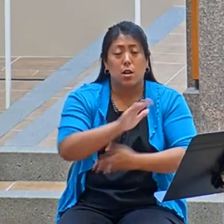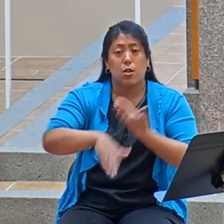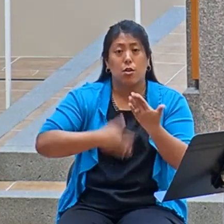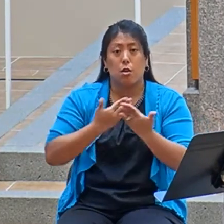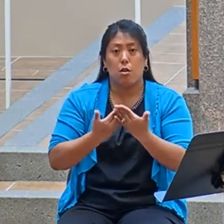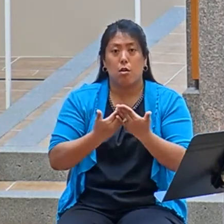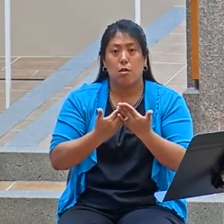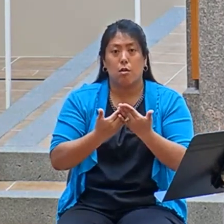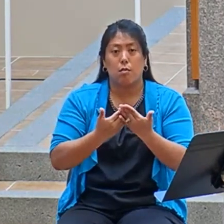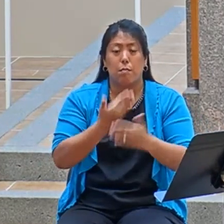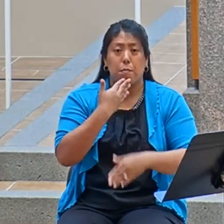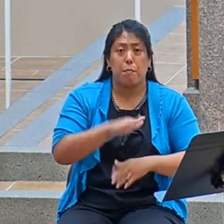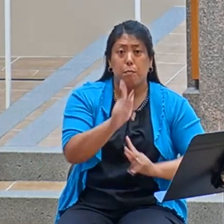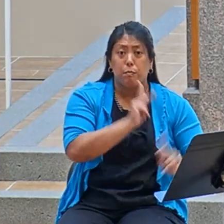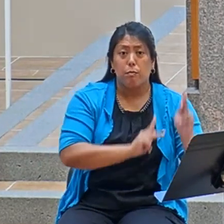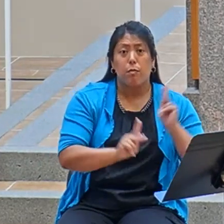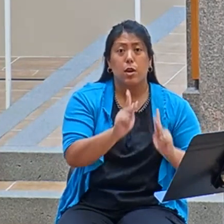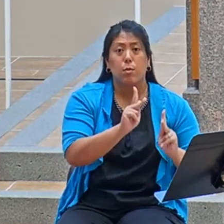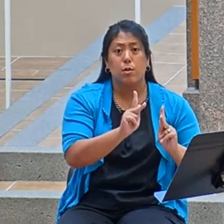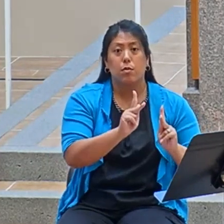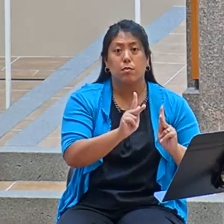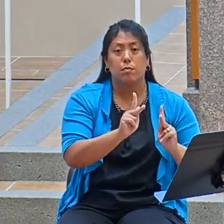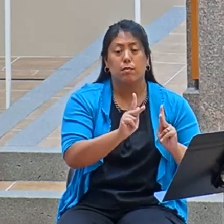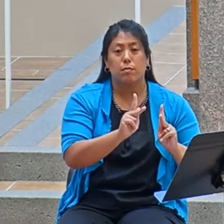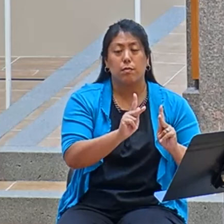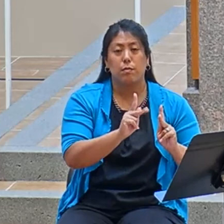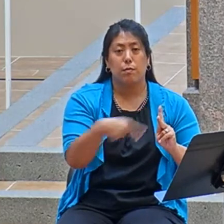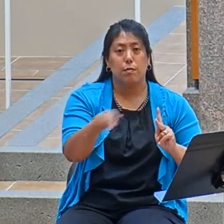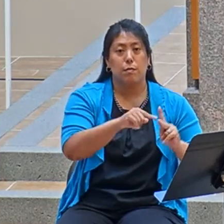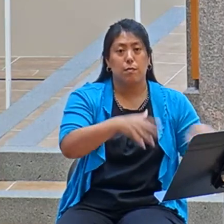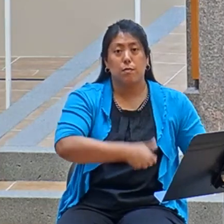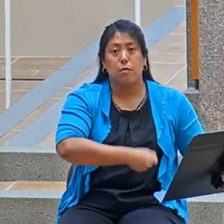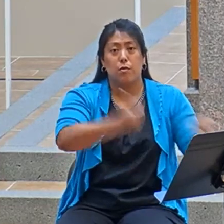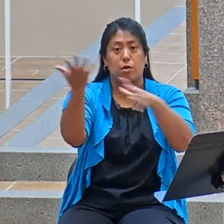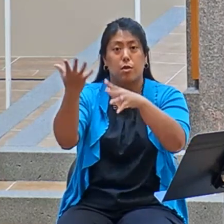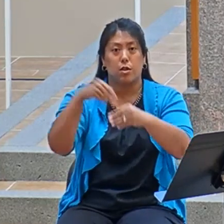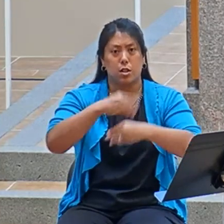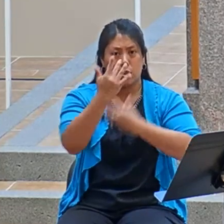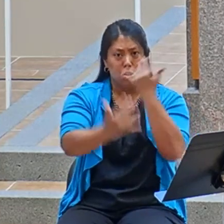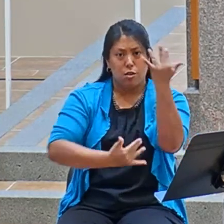cause others to sin and evildoers, and they will throw them into the